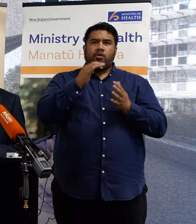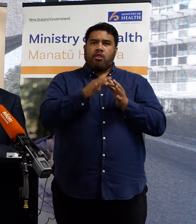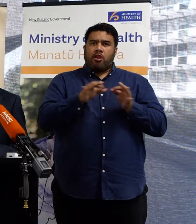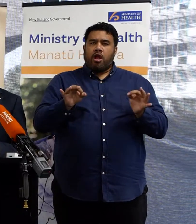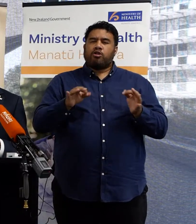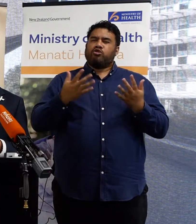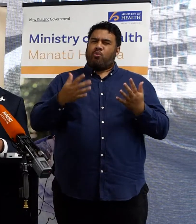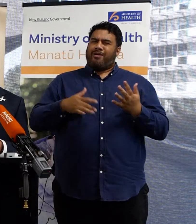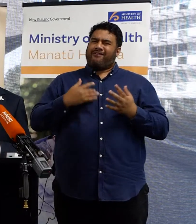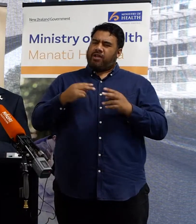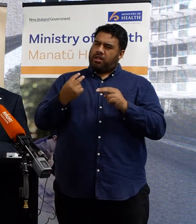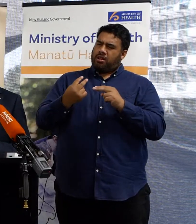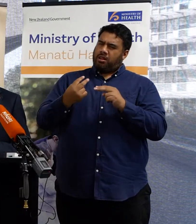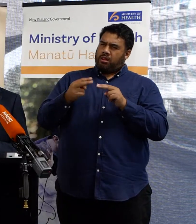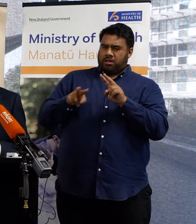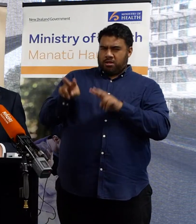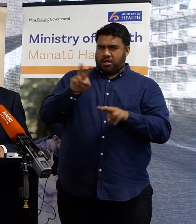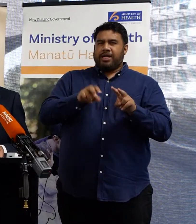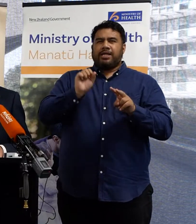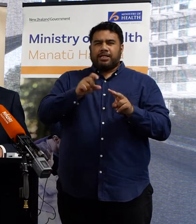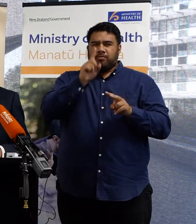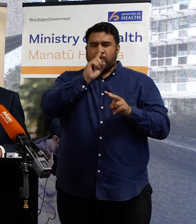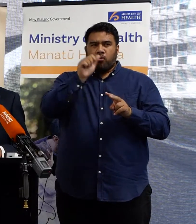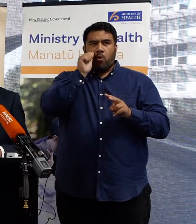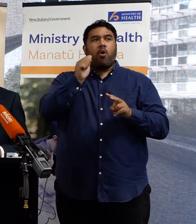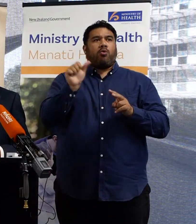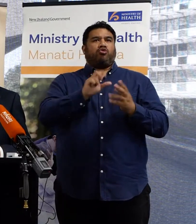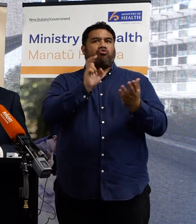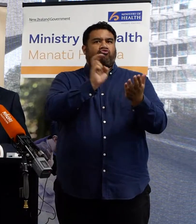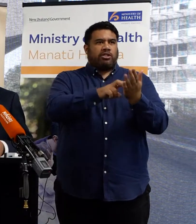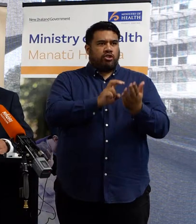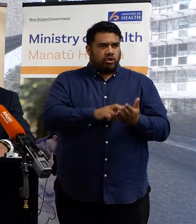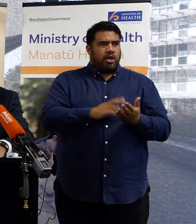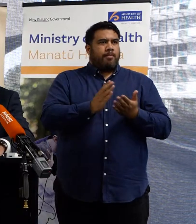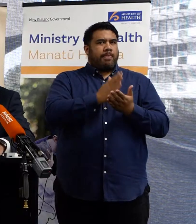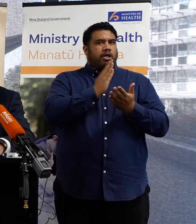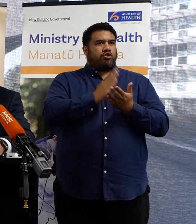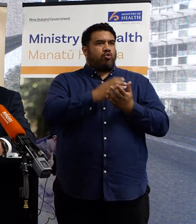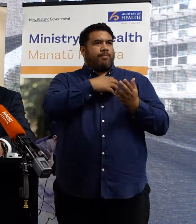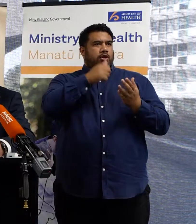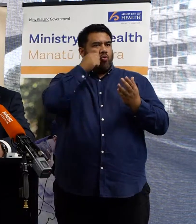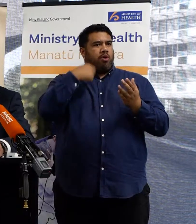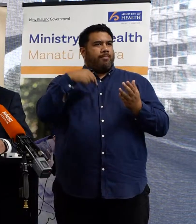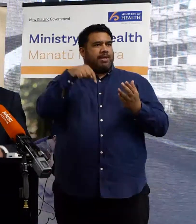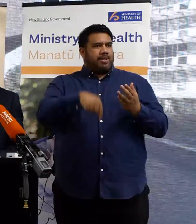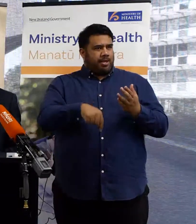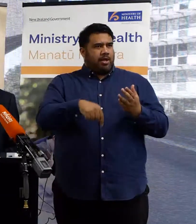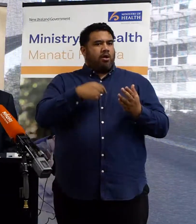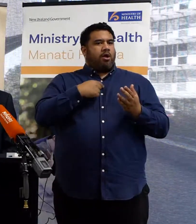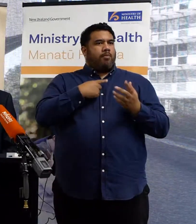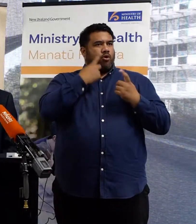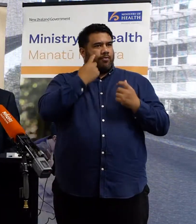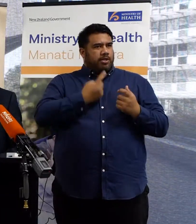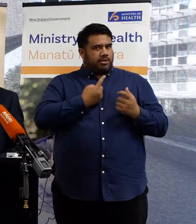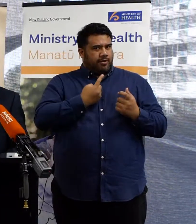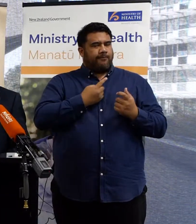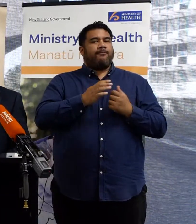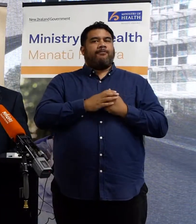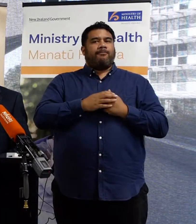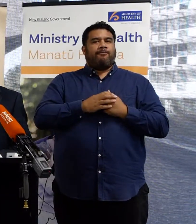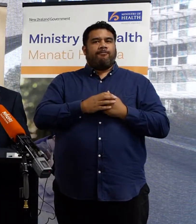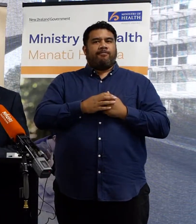that people have really picked this up and are registered, and it's a great way for us to both plan and also to check on their